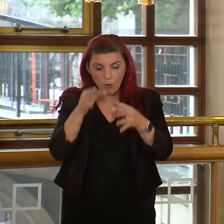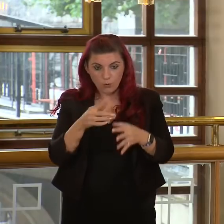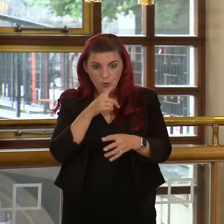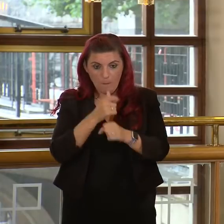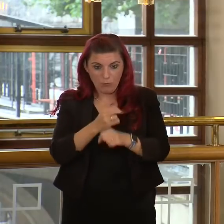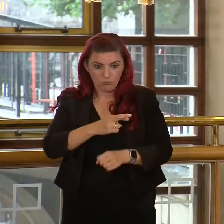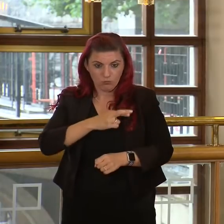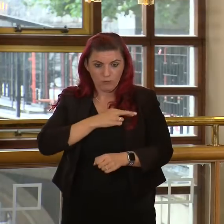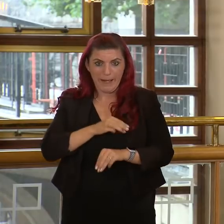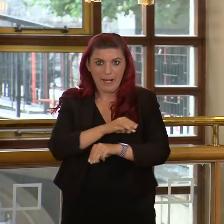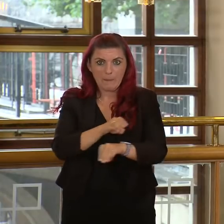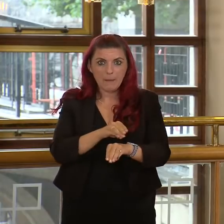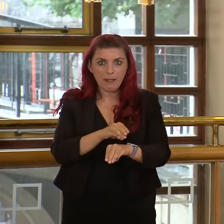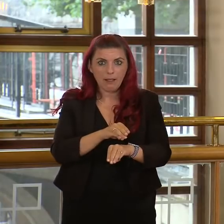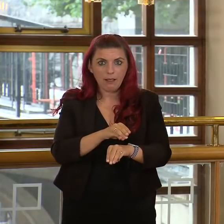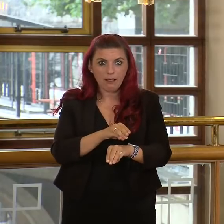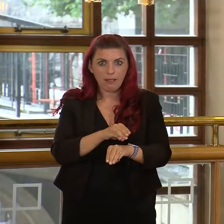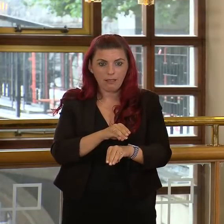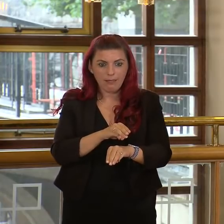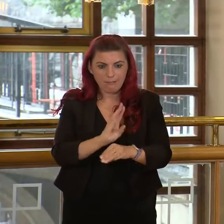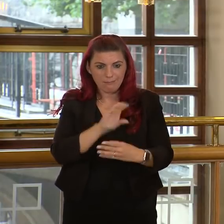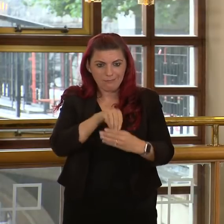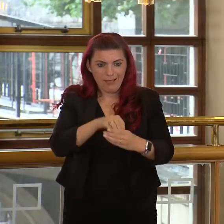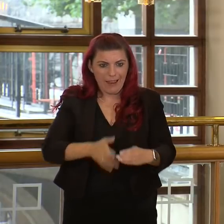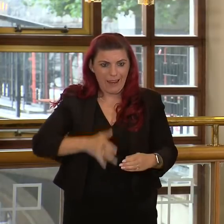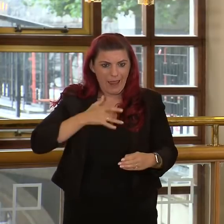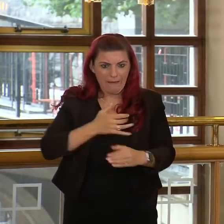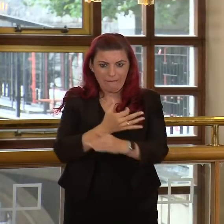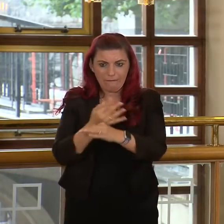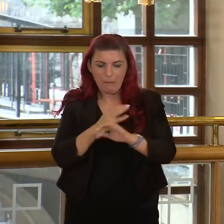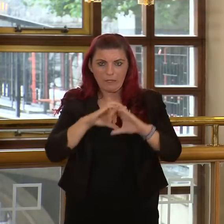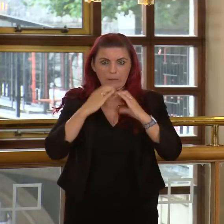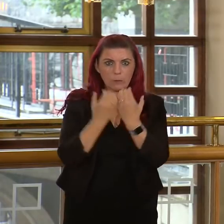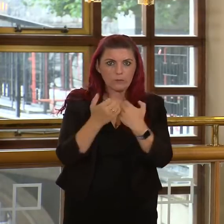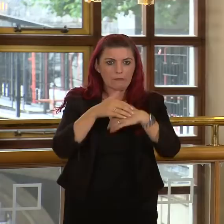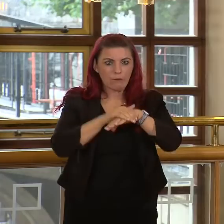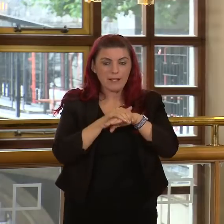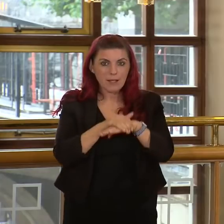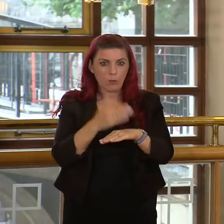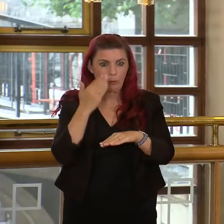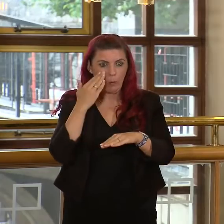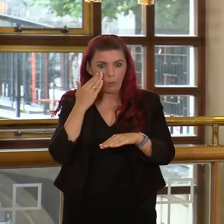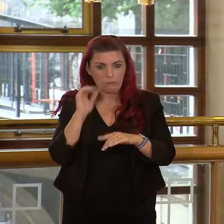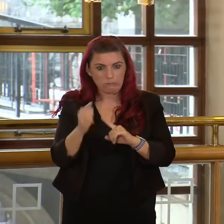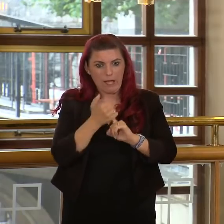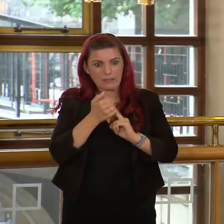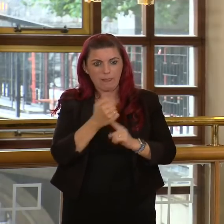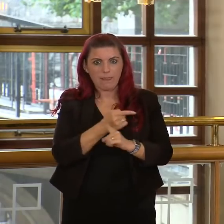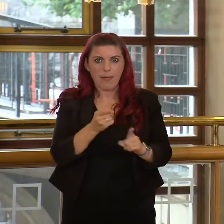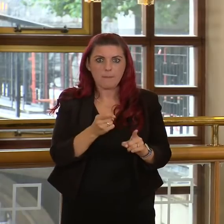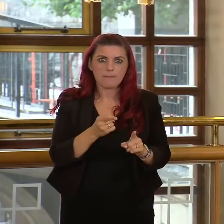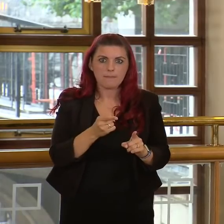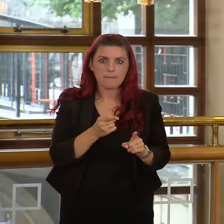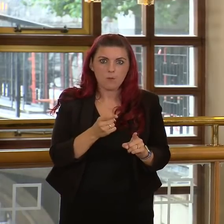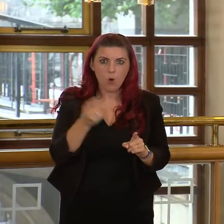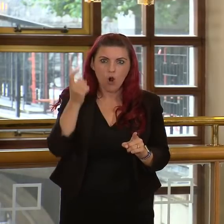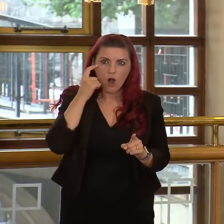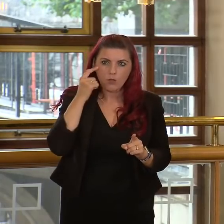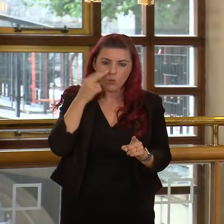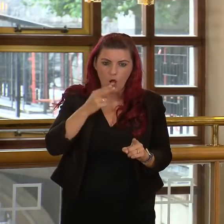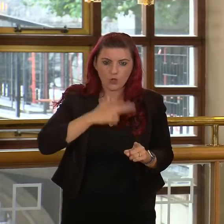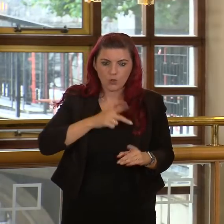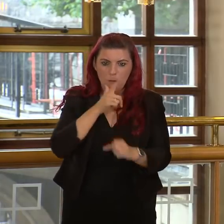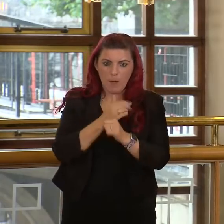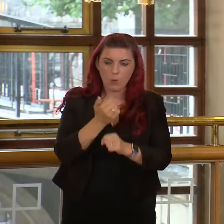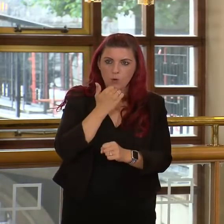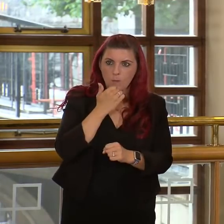real life, a real family, a real community, a real circle of friends. And we think and pray for everybody who is still sick in our hospitals and in our country